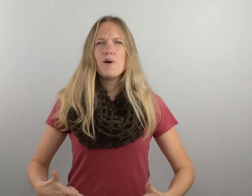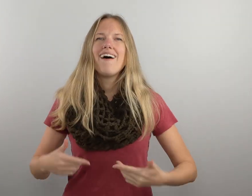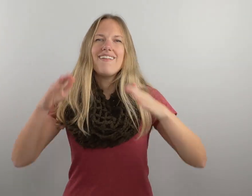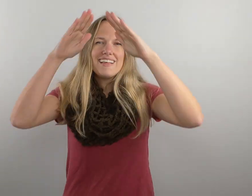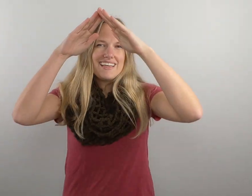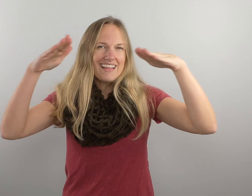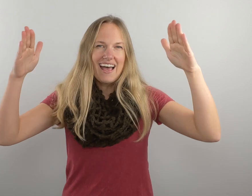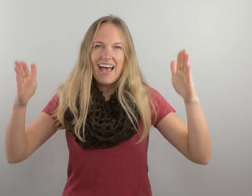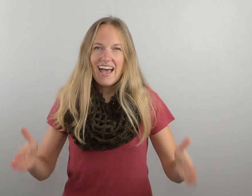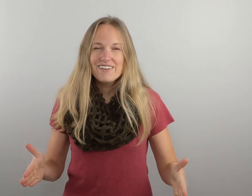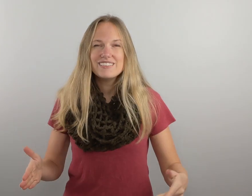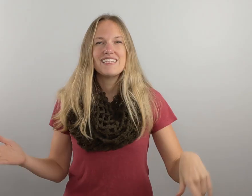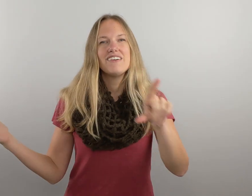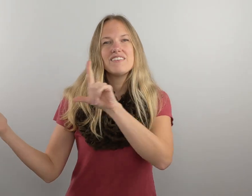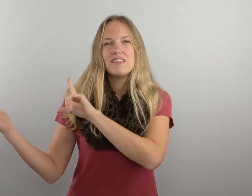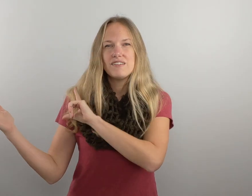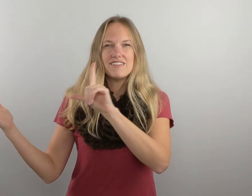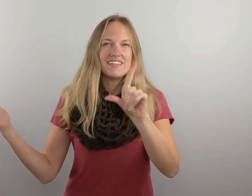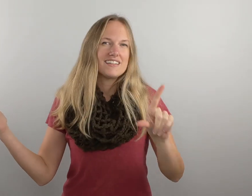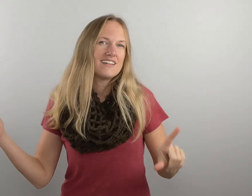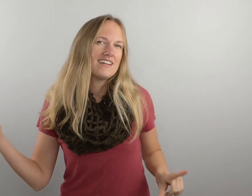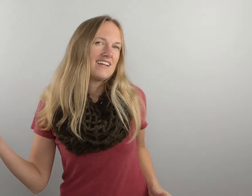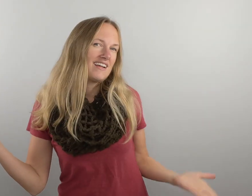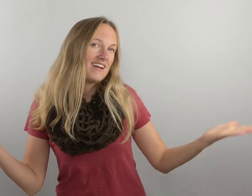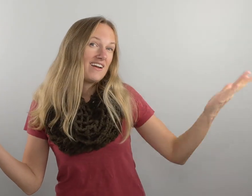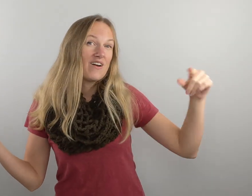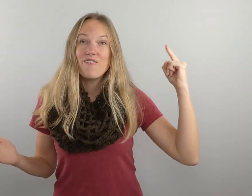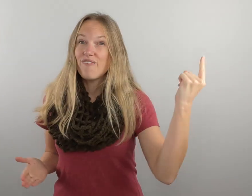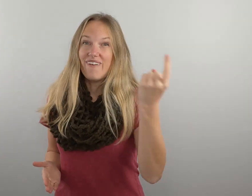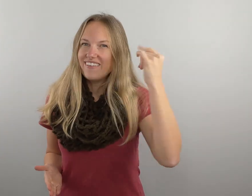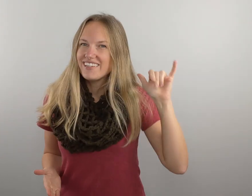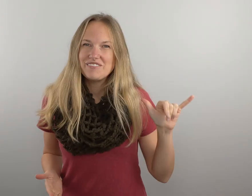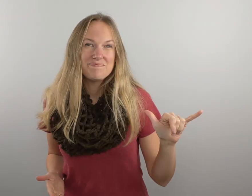dwell in the house of the Lord forever.